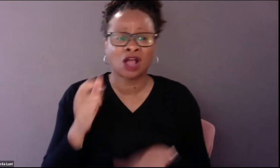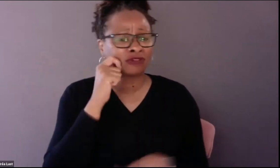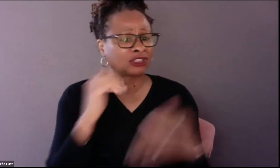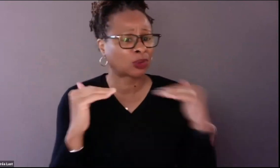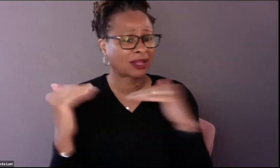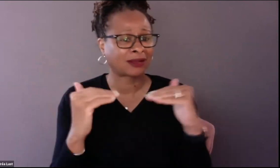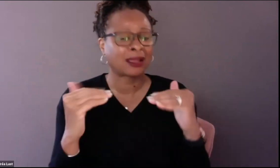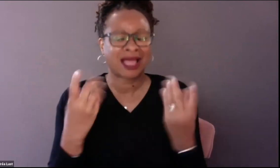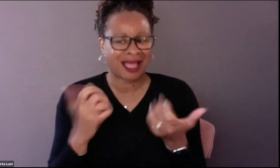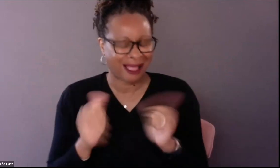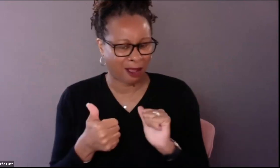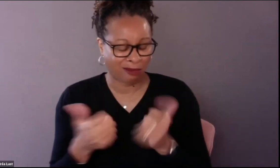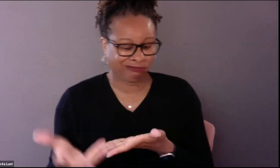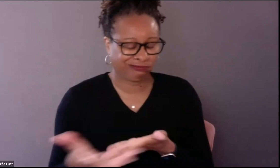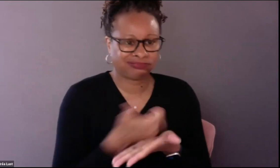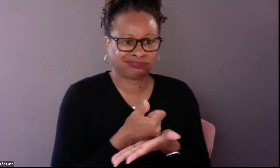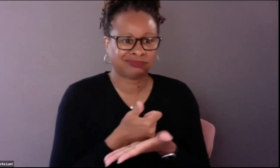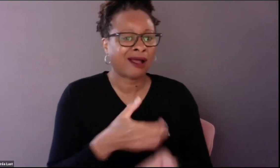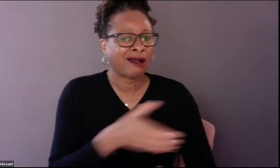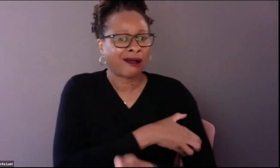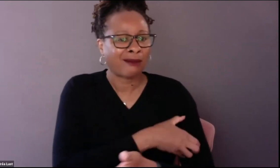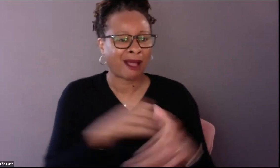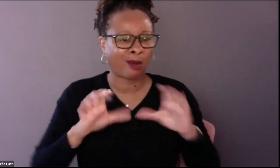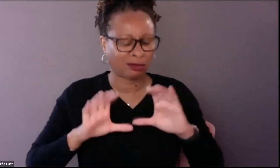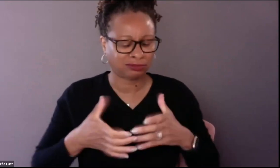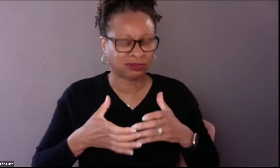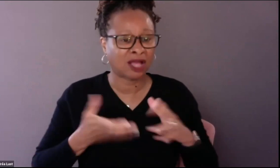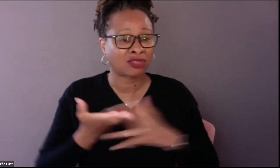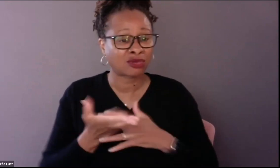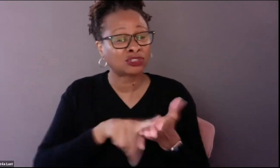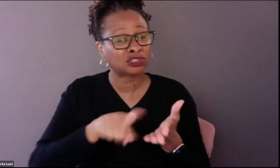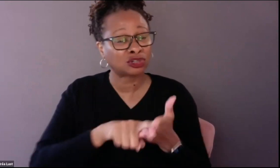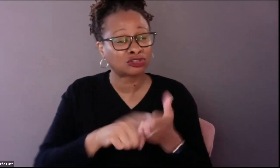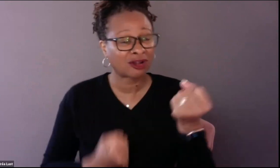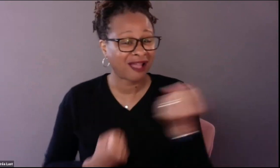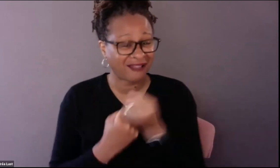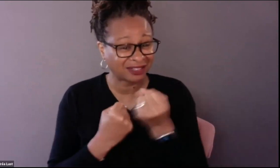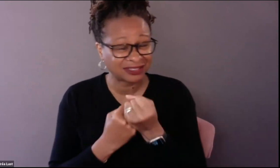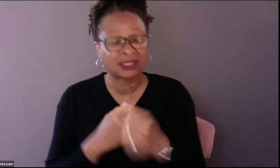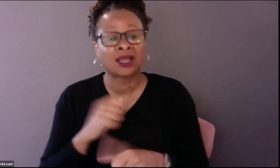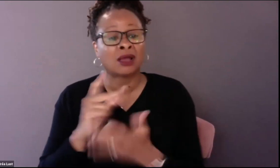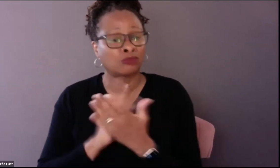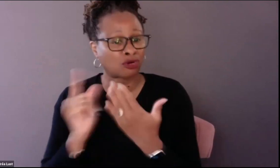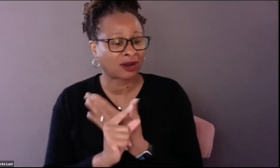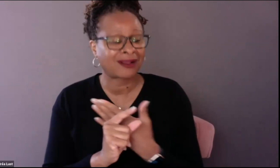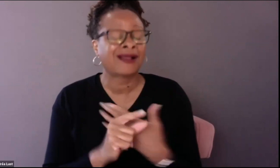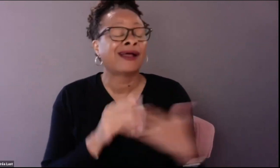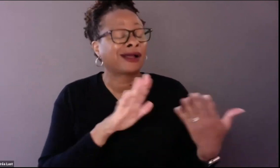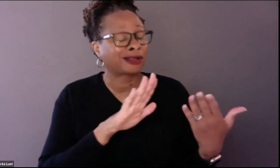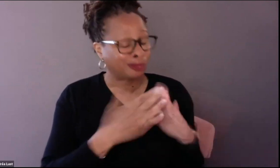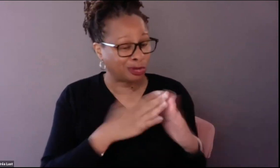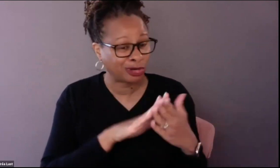collective power through research, advocacy, programs, community mobility rituals, and